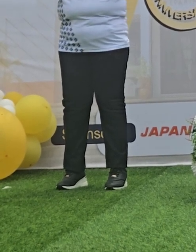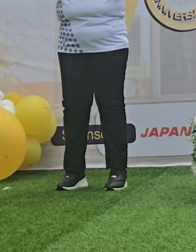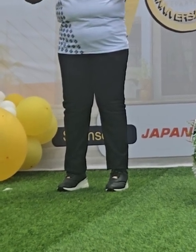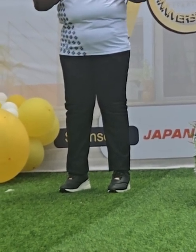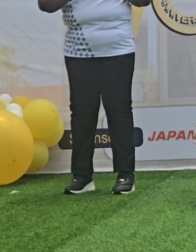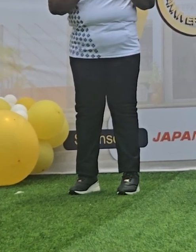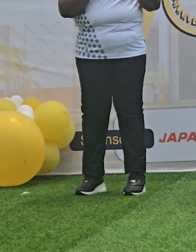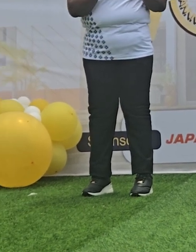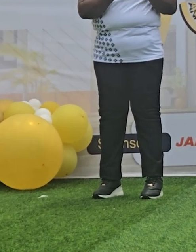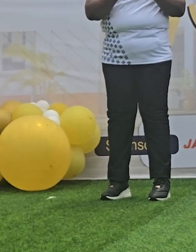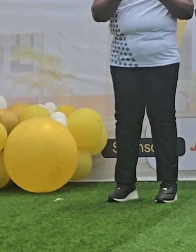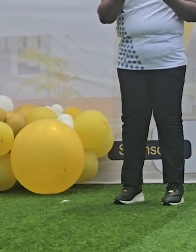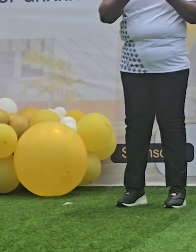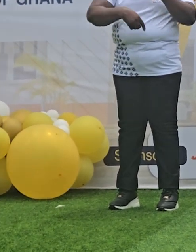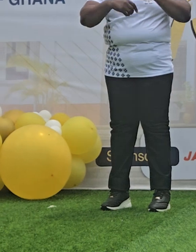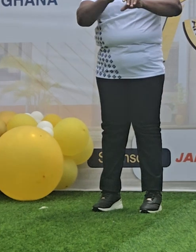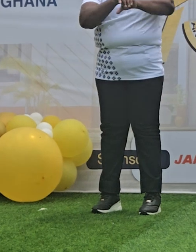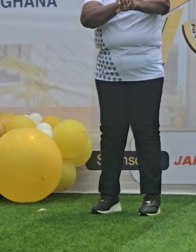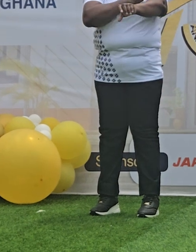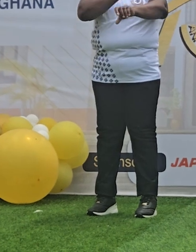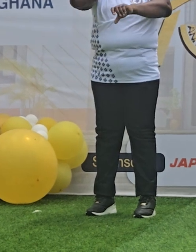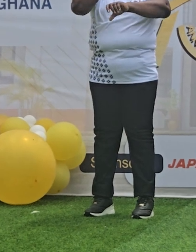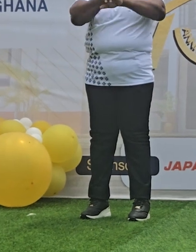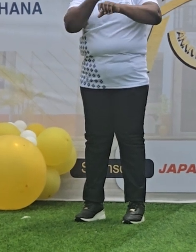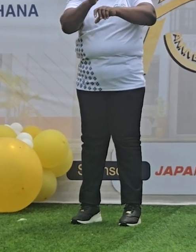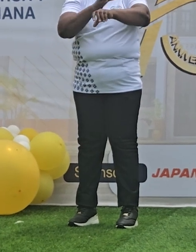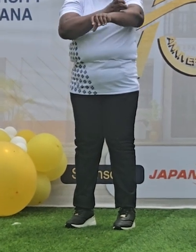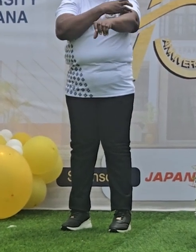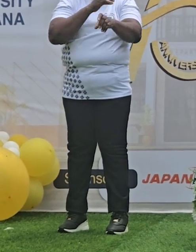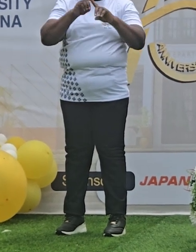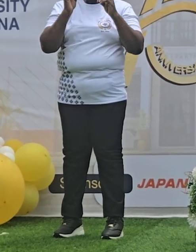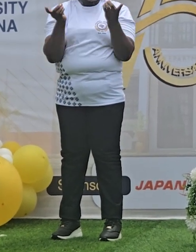of the courses in the department.